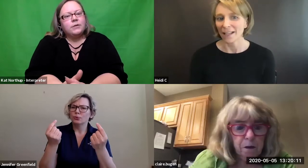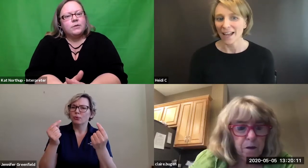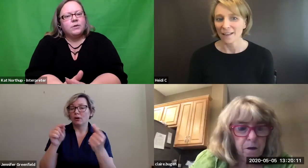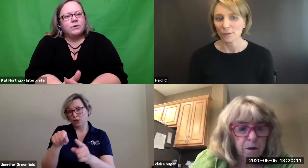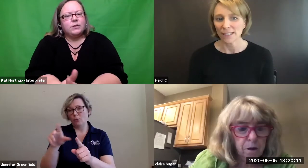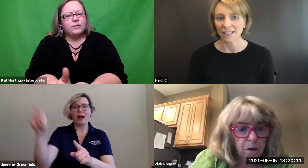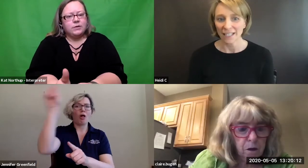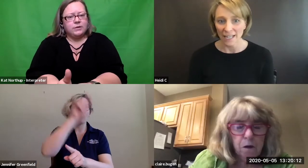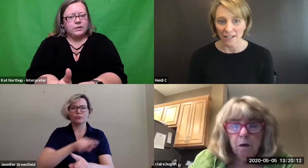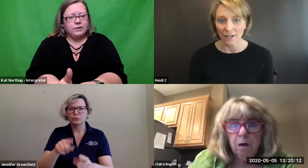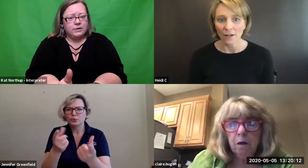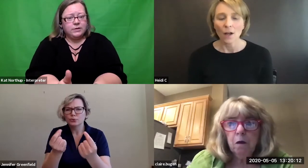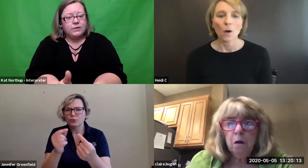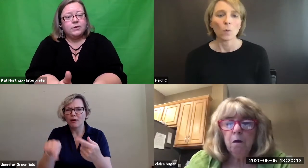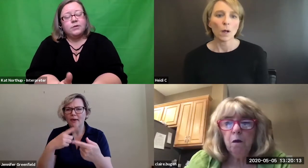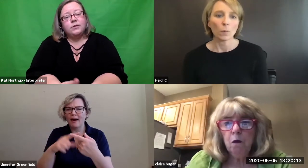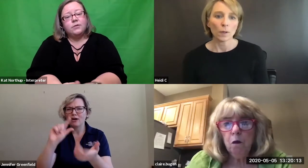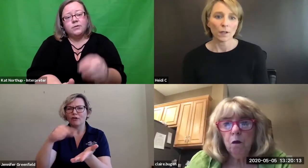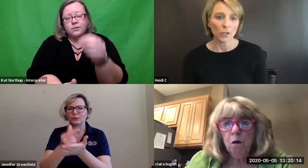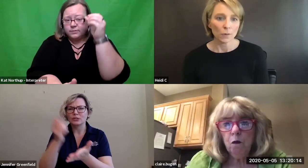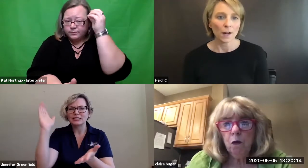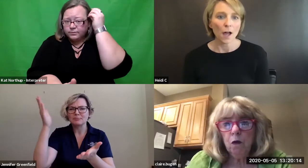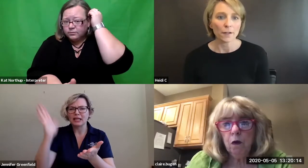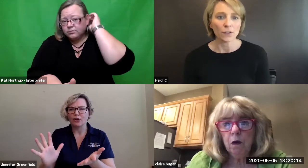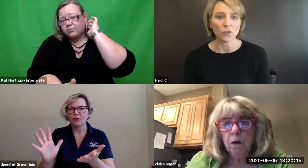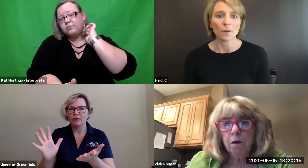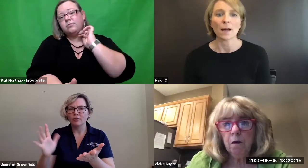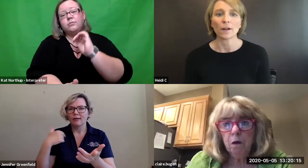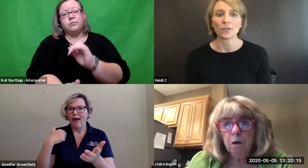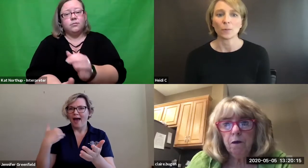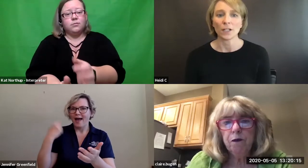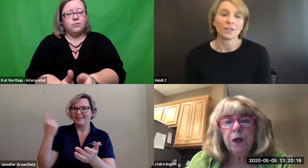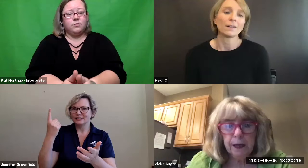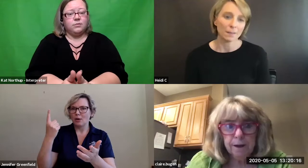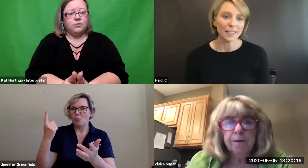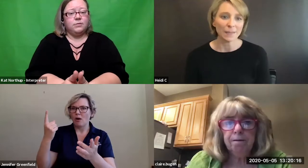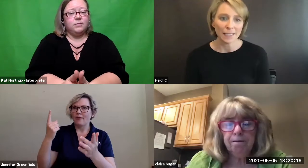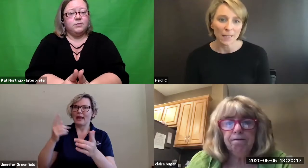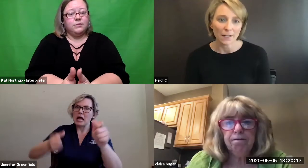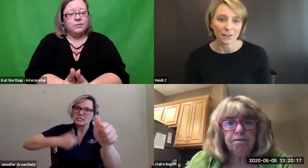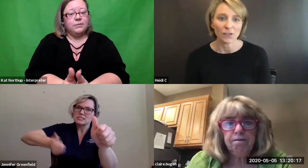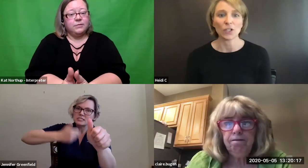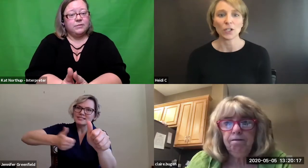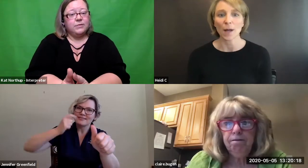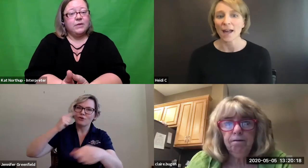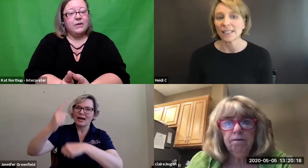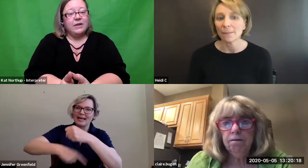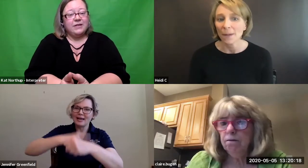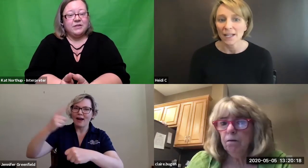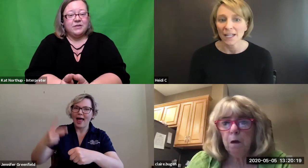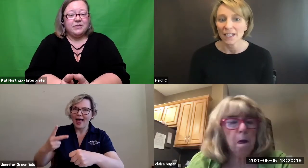while I have you still here, what will you and others do about graduation commencement speakers? Do you